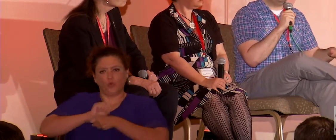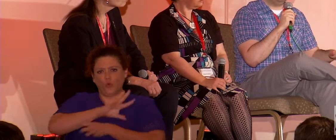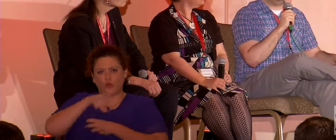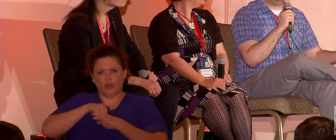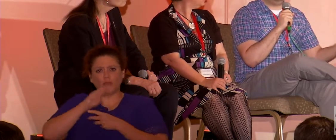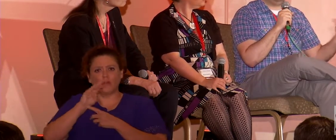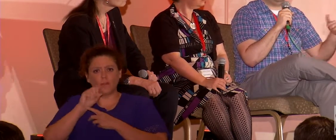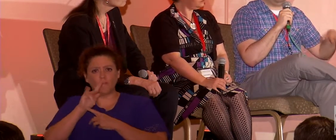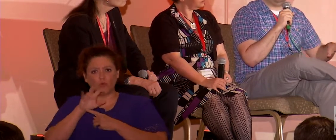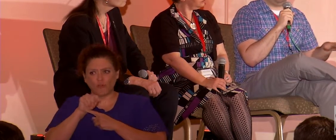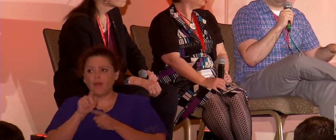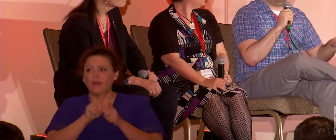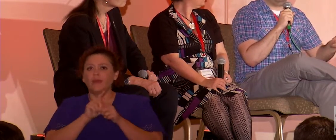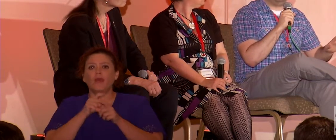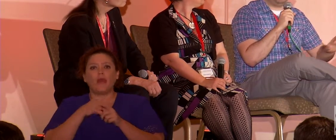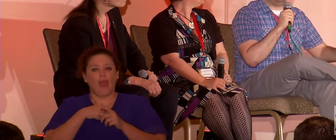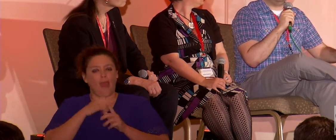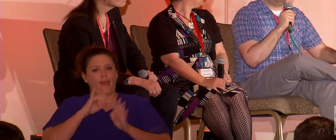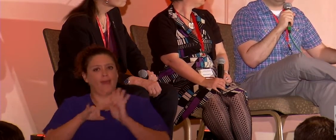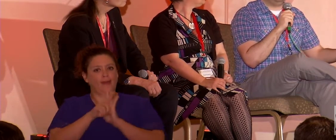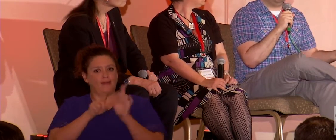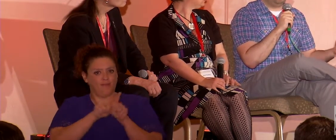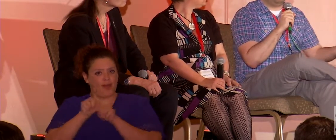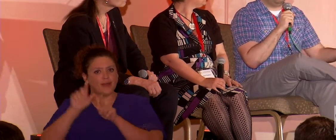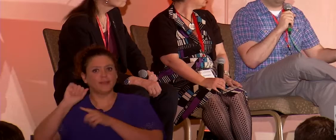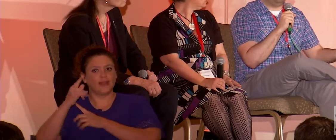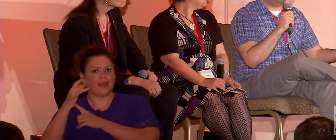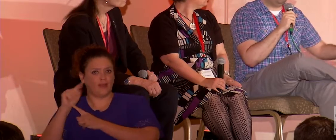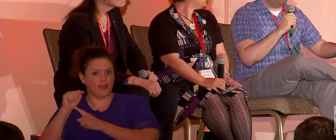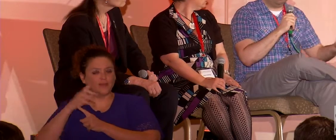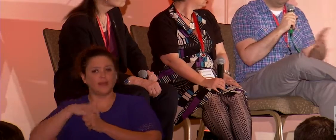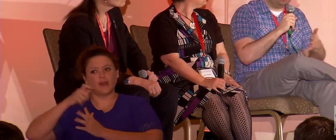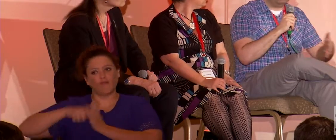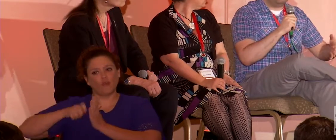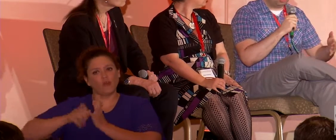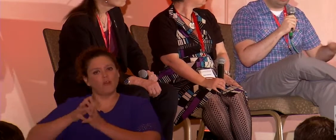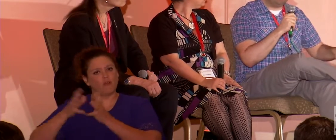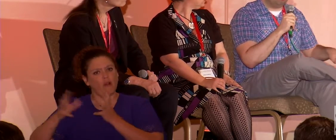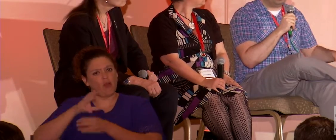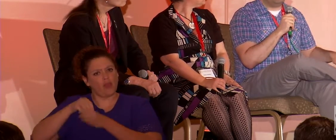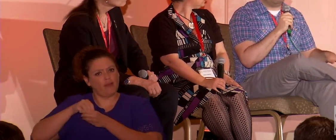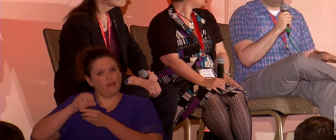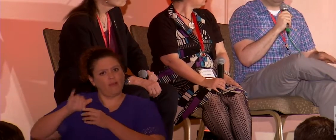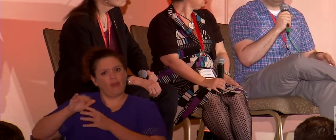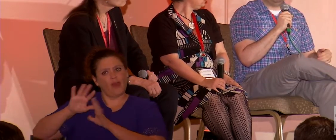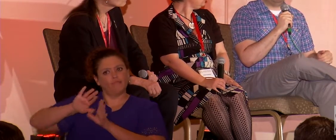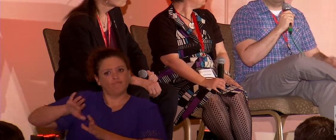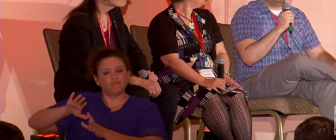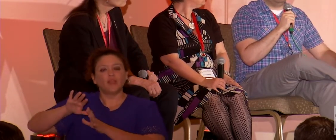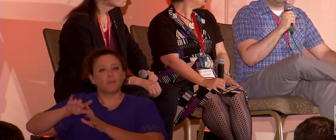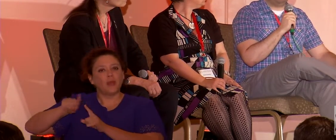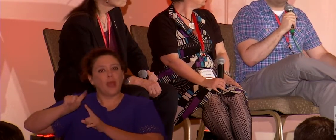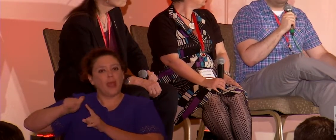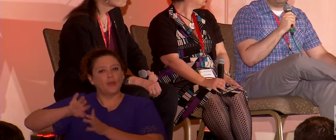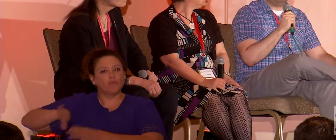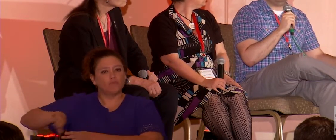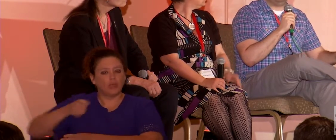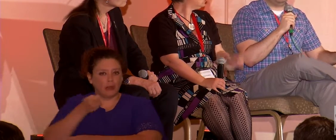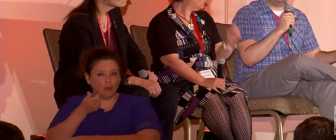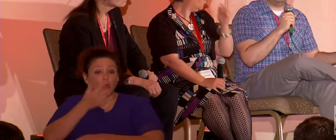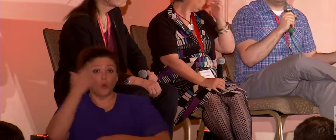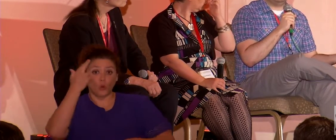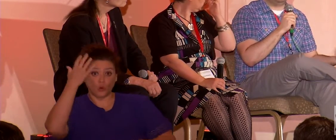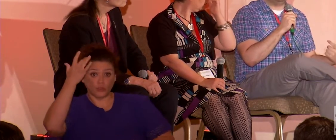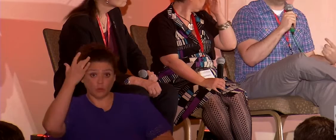I identify as an atheist, and I have a lot of writing experience in that world. But I've sort of had to put that in the backseat a little bit. And part of that is